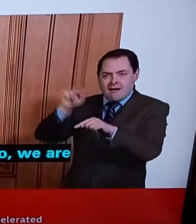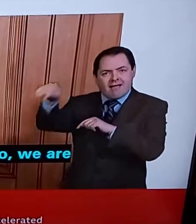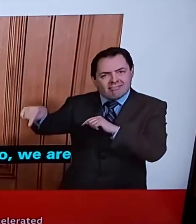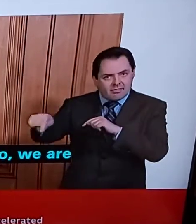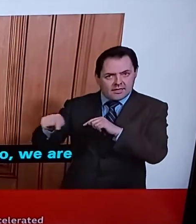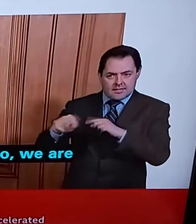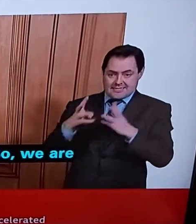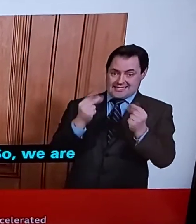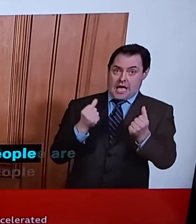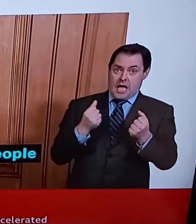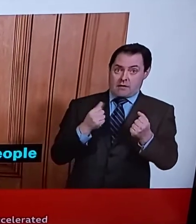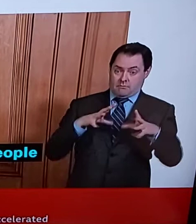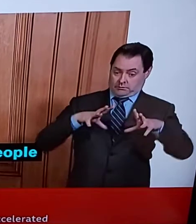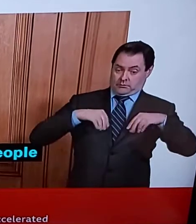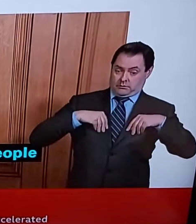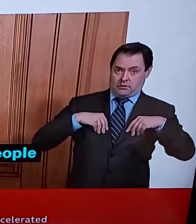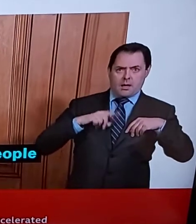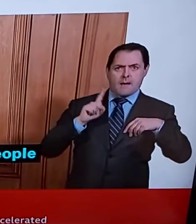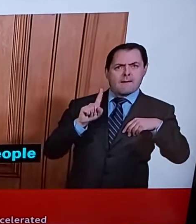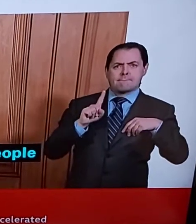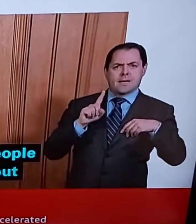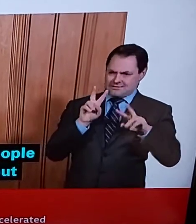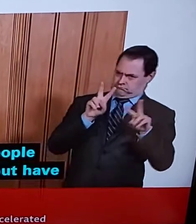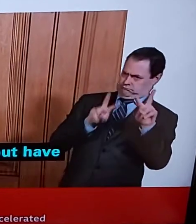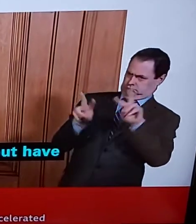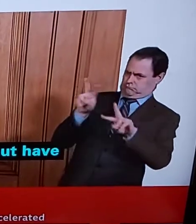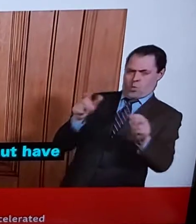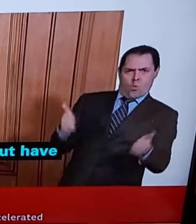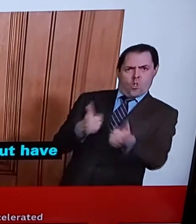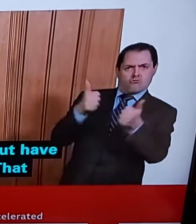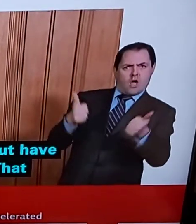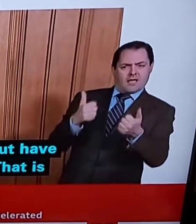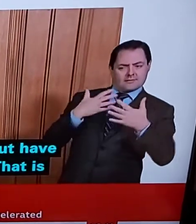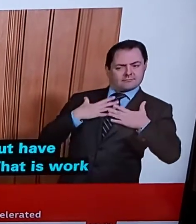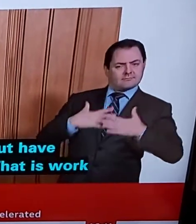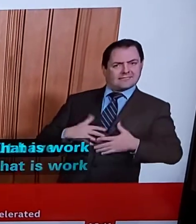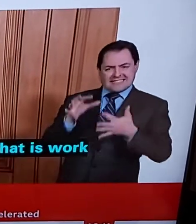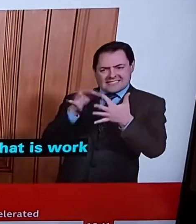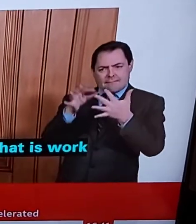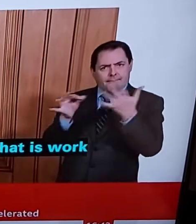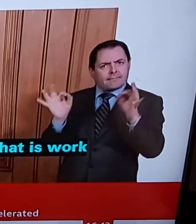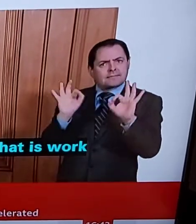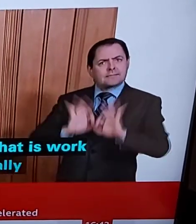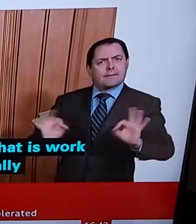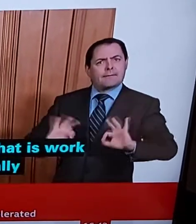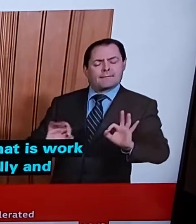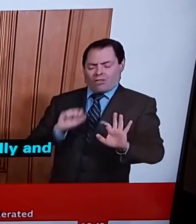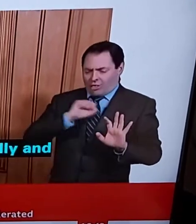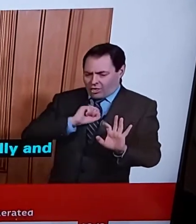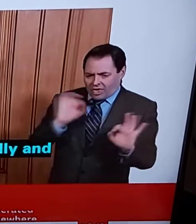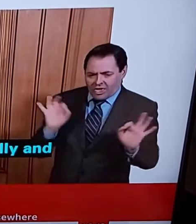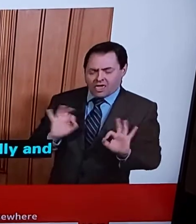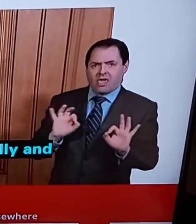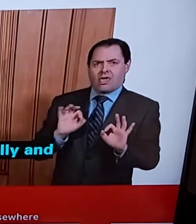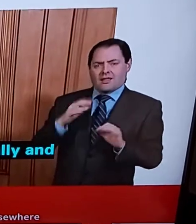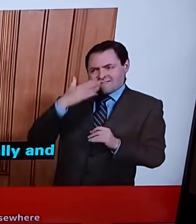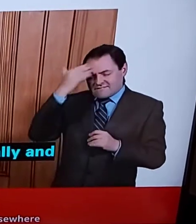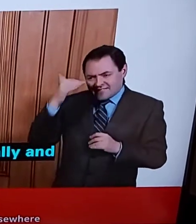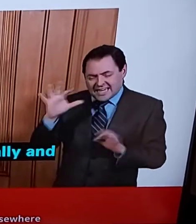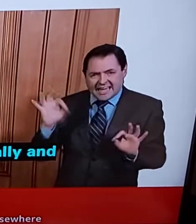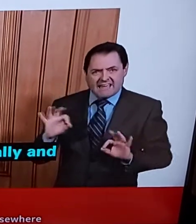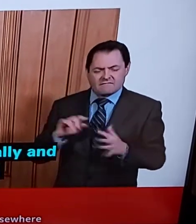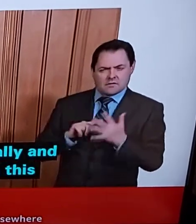That is work that's going on internationally, and in fact it's work that's going on in this country as I speak to try and understand what that figure